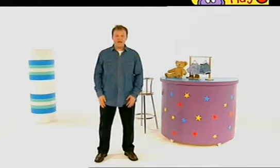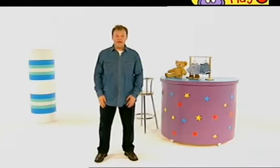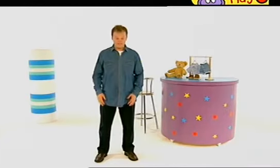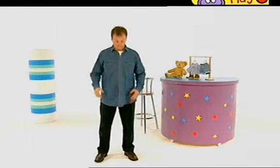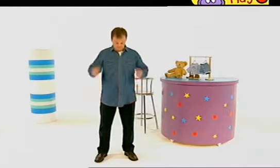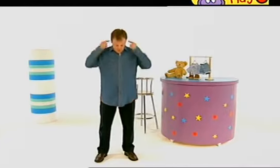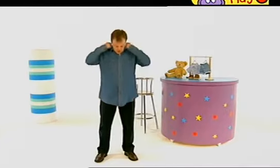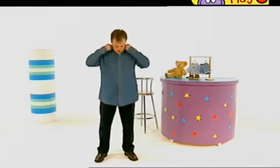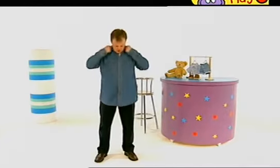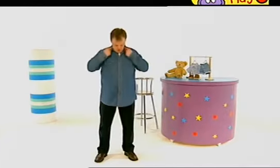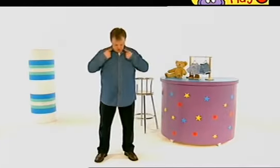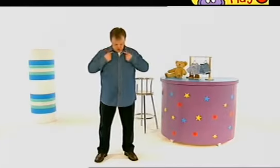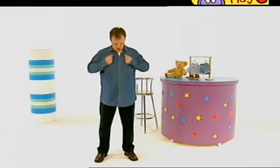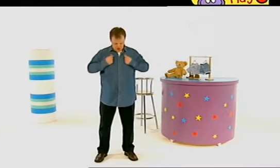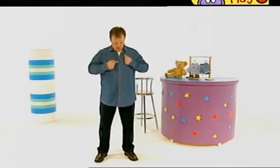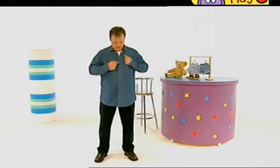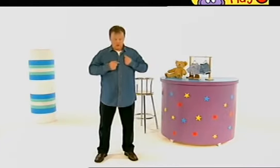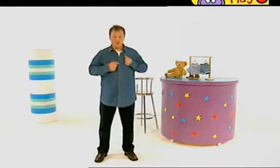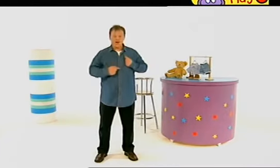There's a shirt